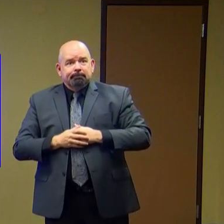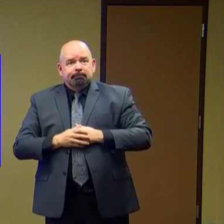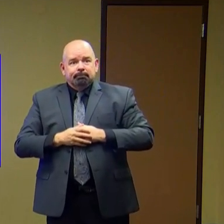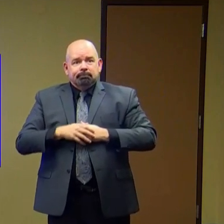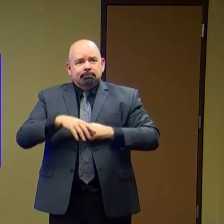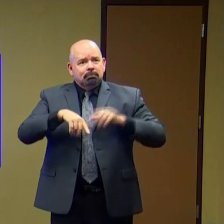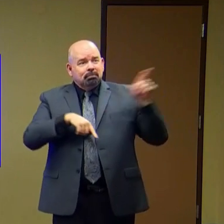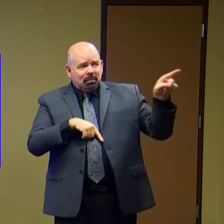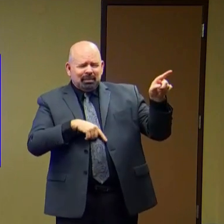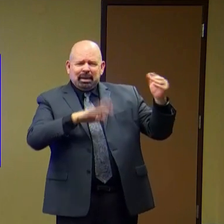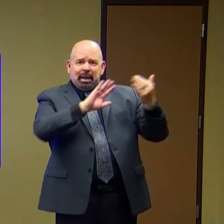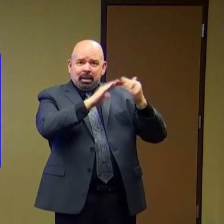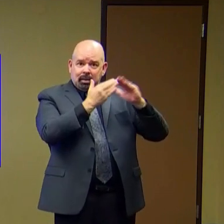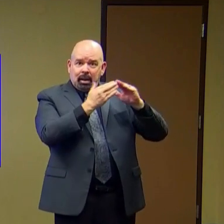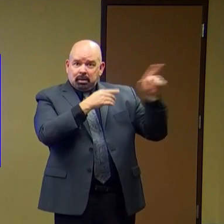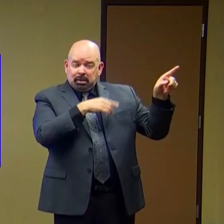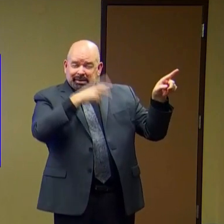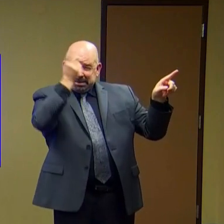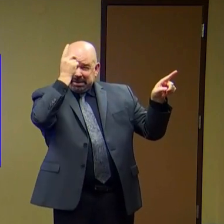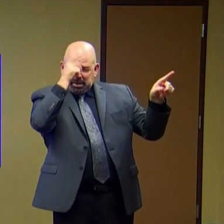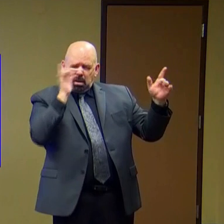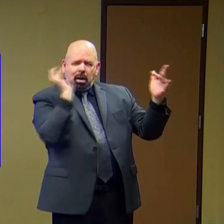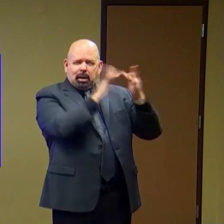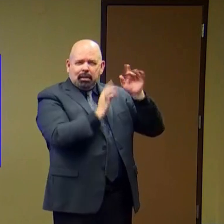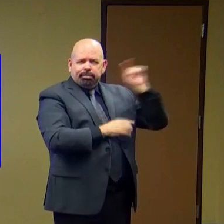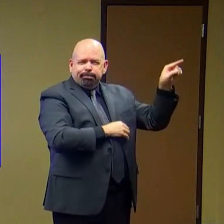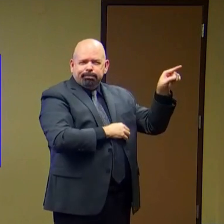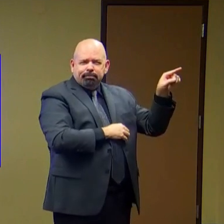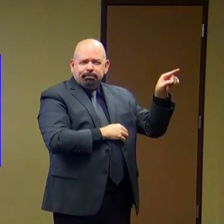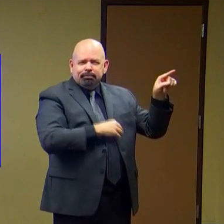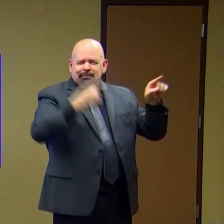of Dallas's website. I believe it's